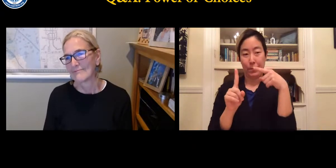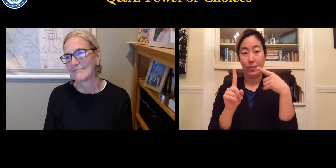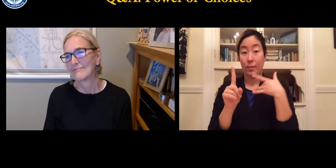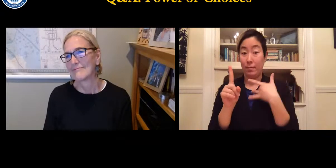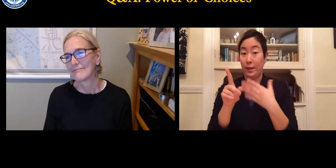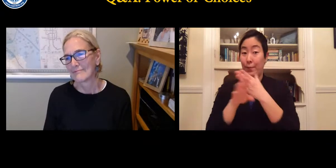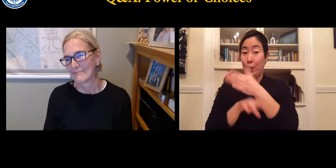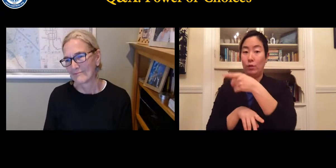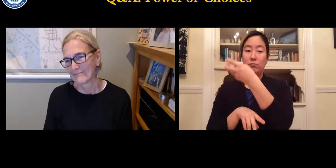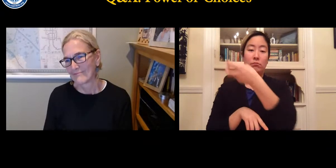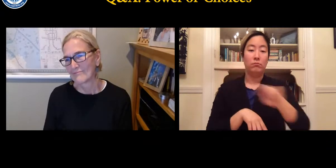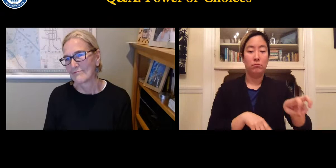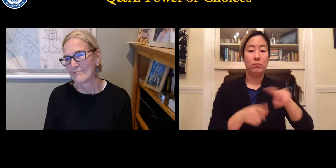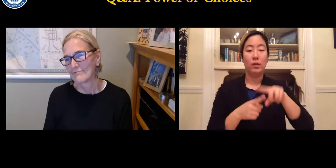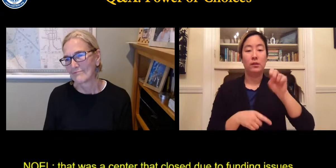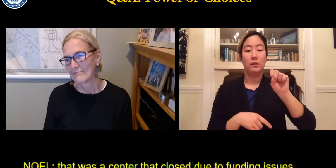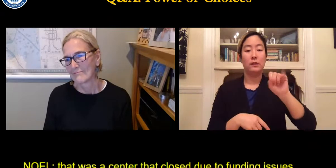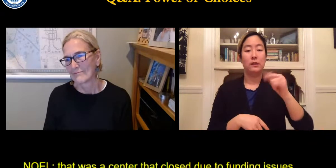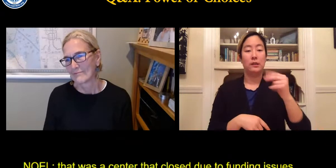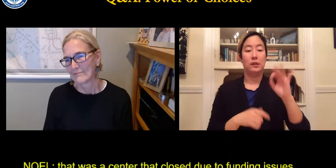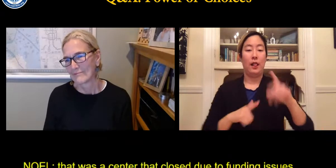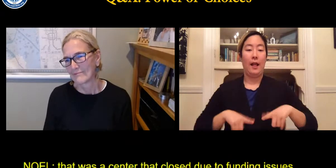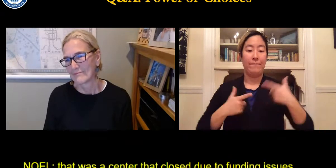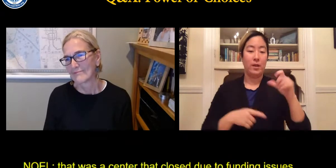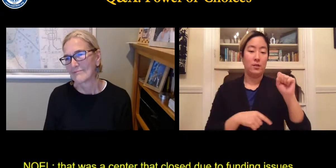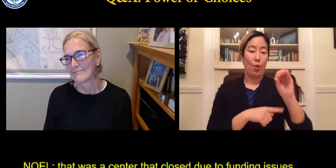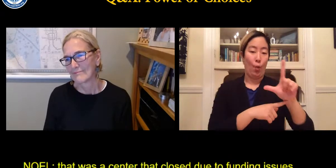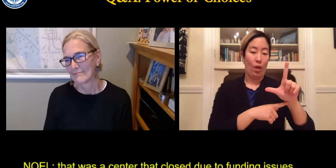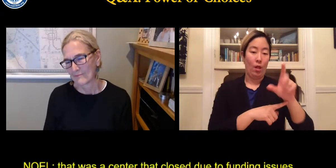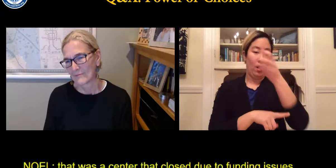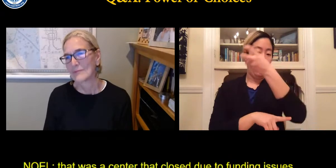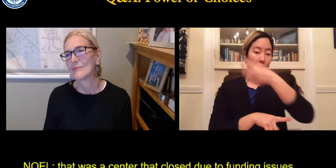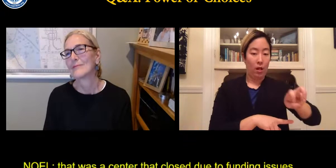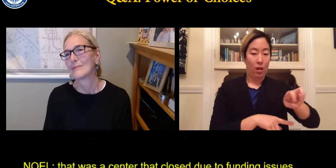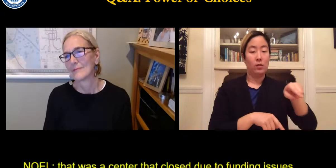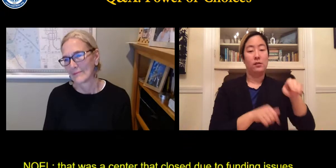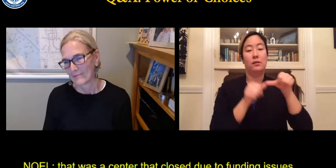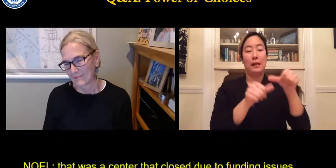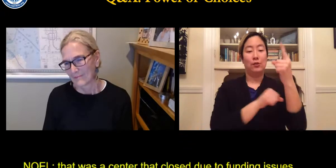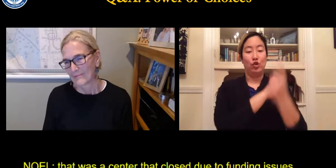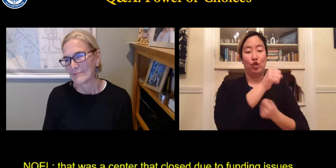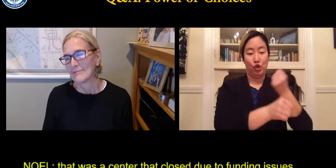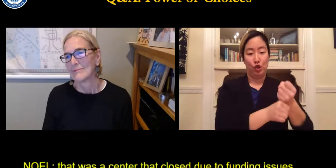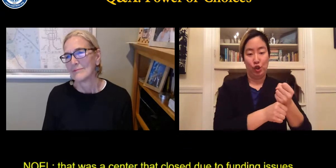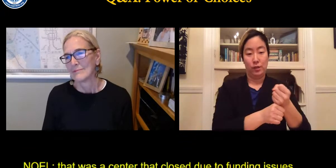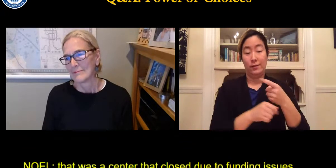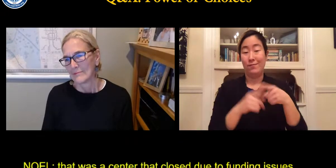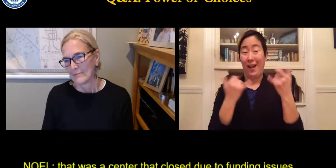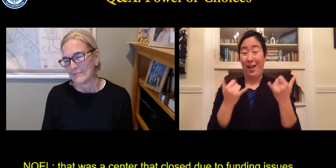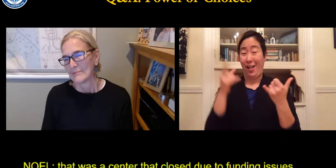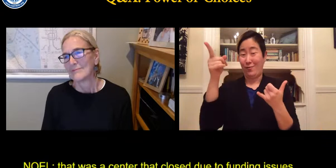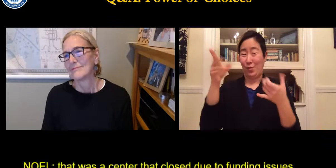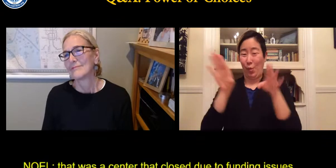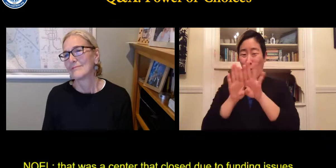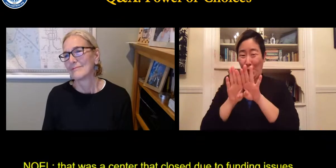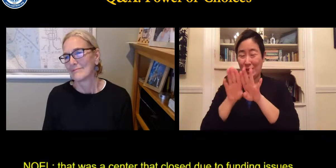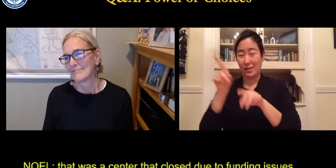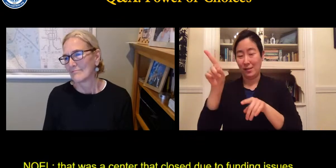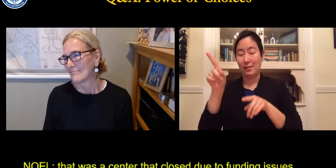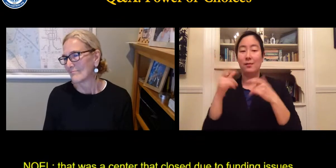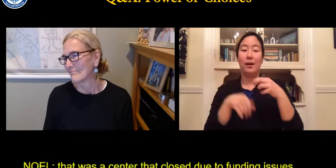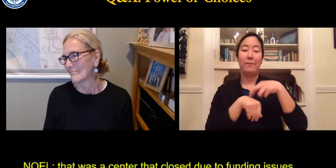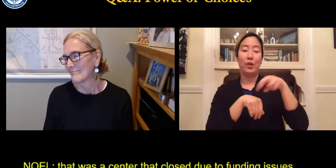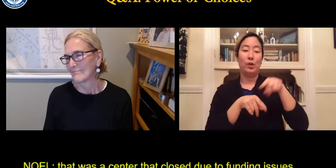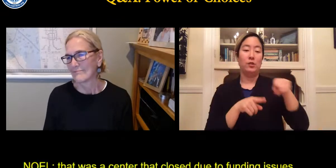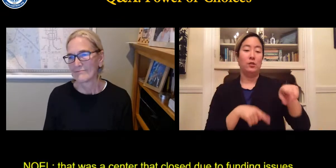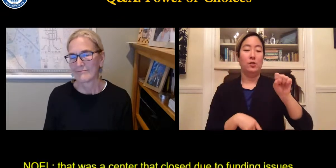a detox/rehab center is what it was. And after that program, they tend to transition to Signs of Life,